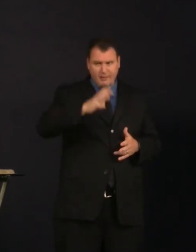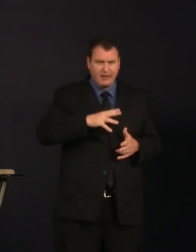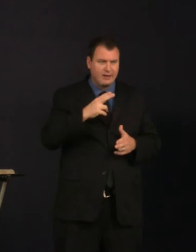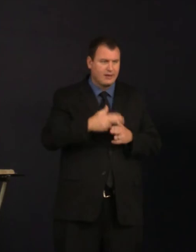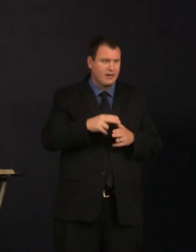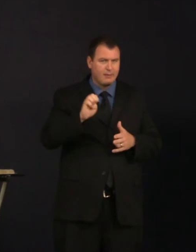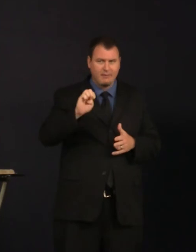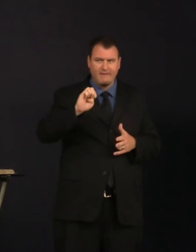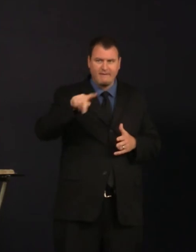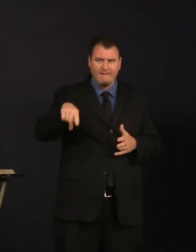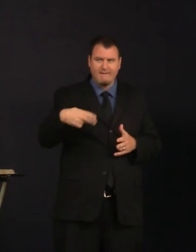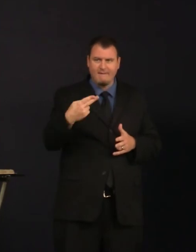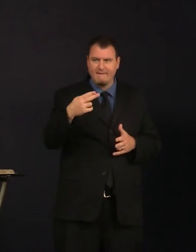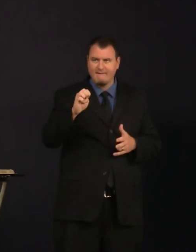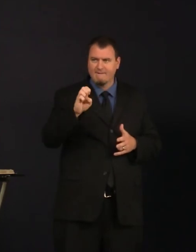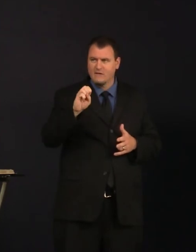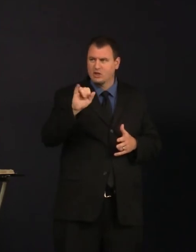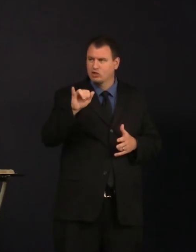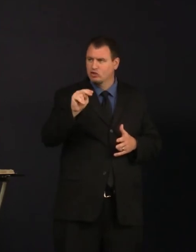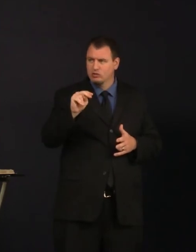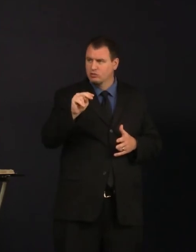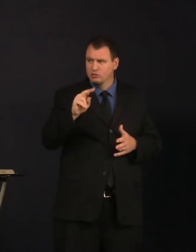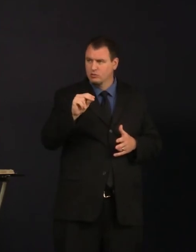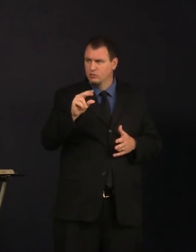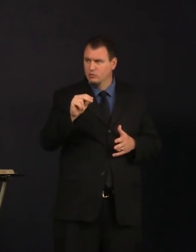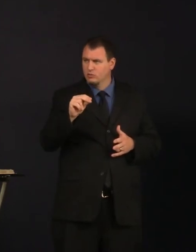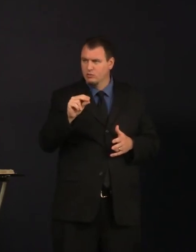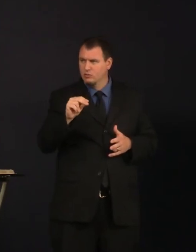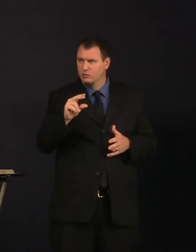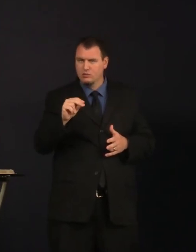Maybe you guys' name was Ephesians, but I don't know.